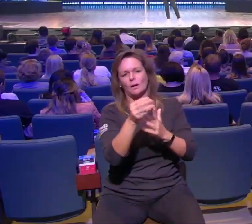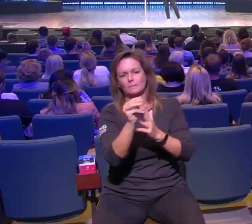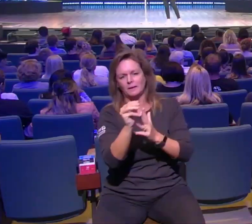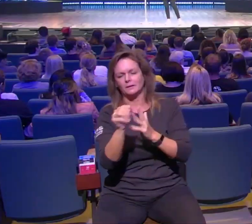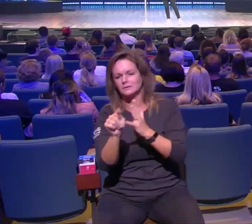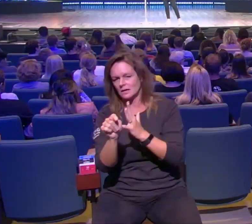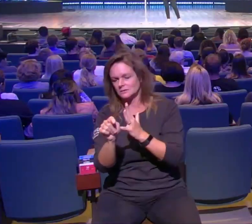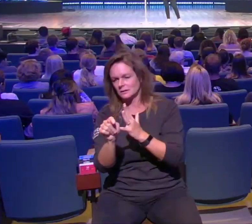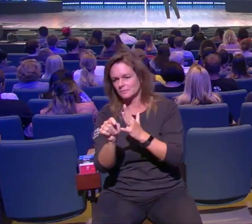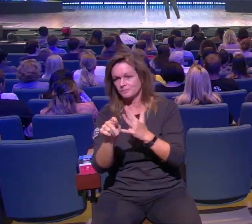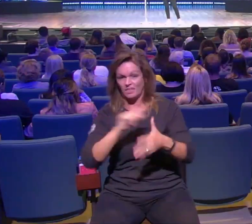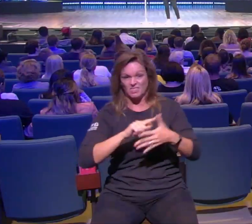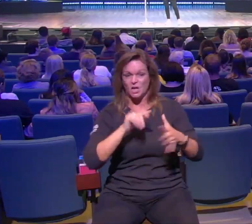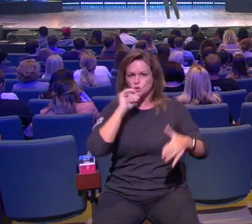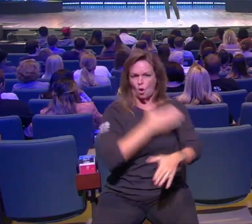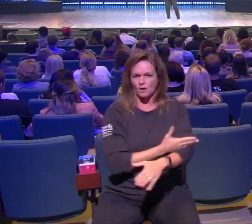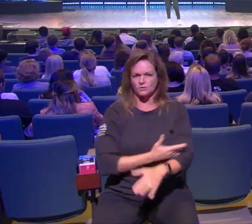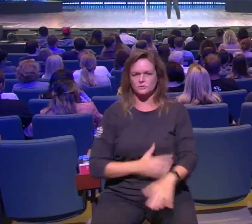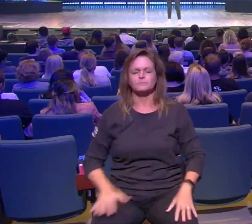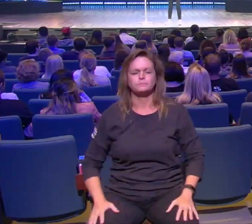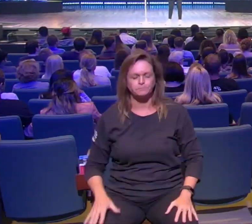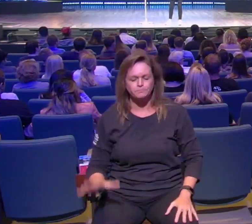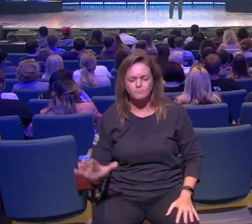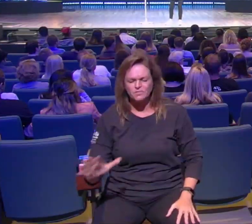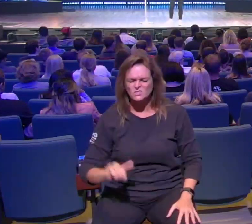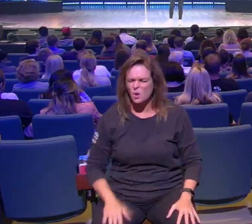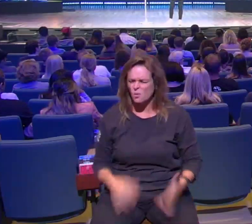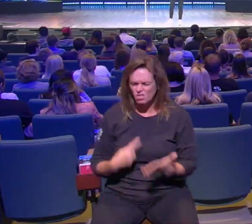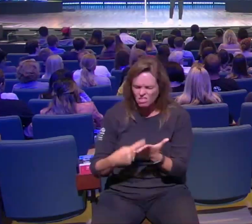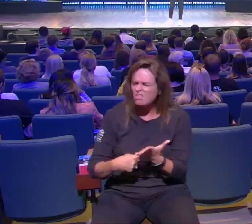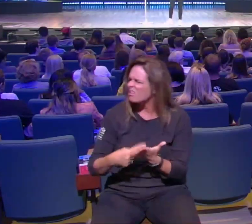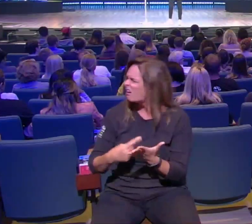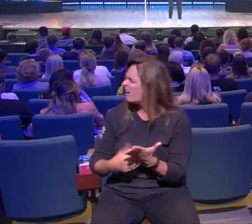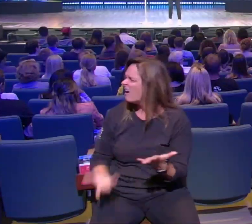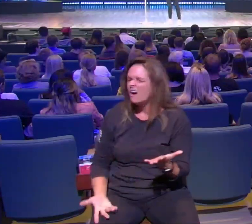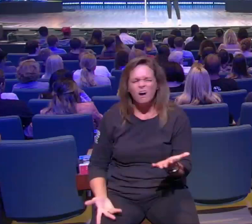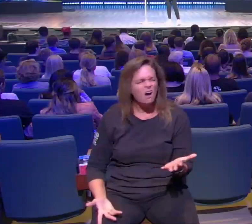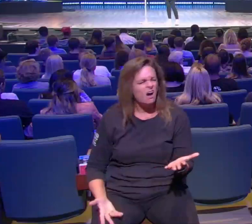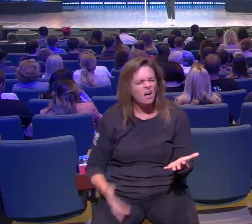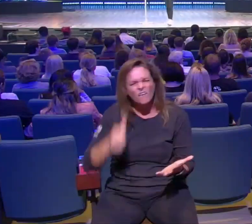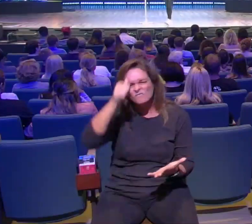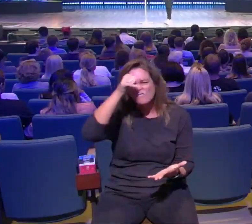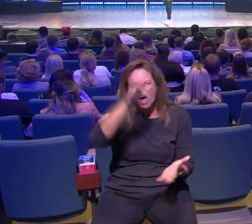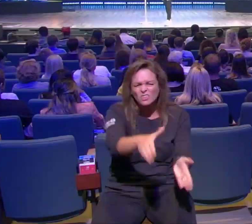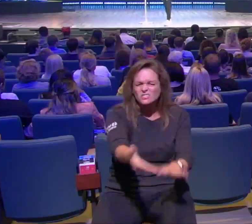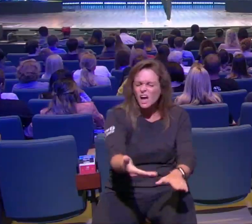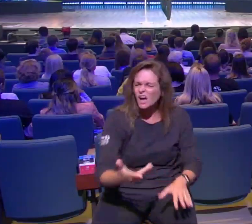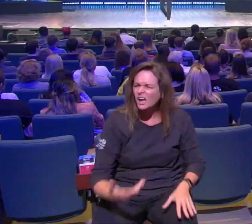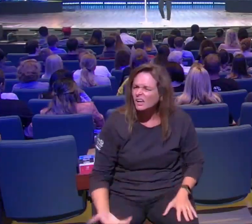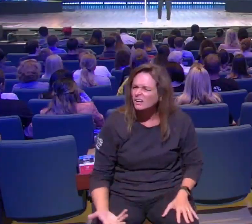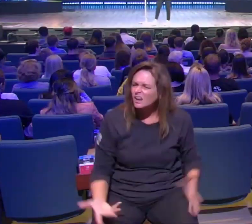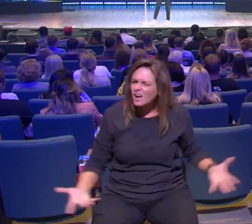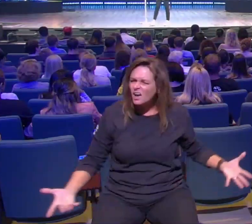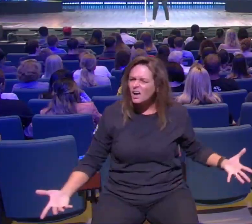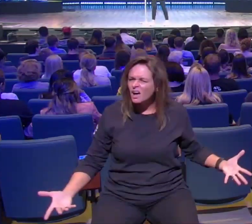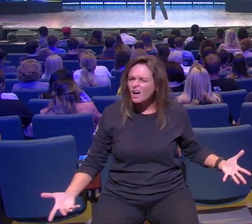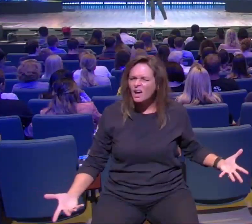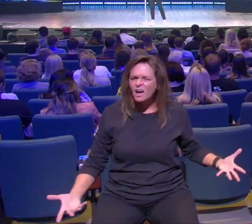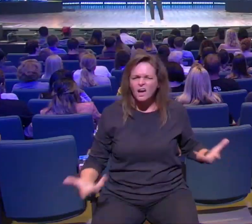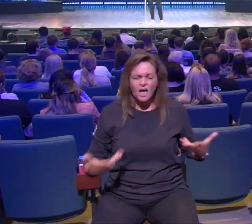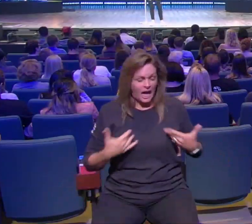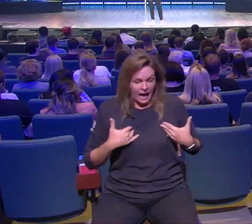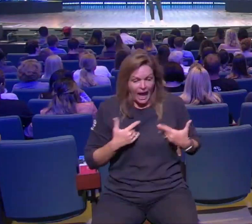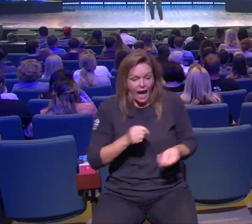the leaders of the whole assembly at the entrance of the tent meeting and said, our father died in the wilderness. He was not